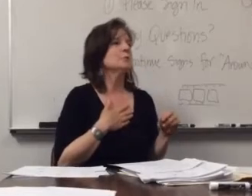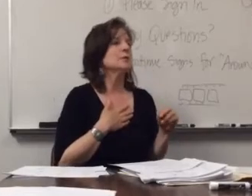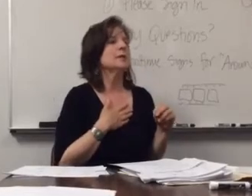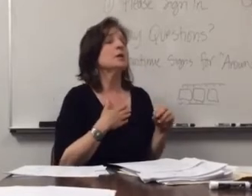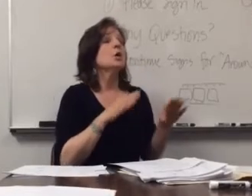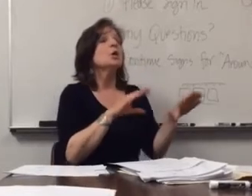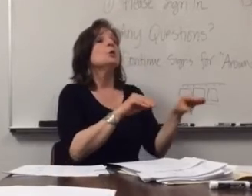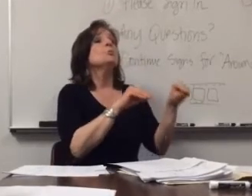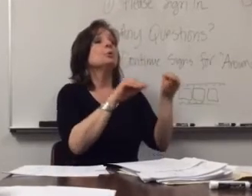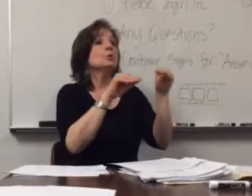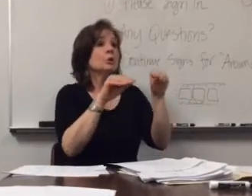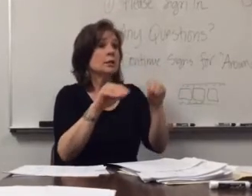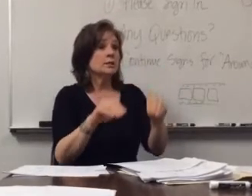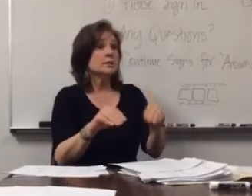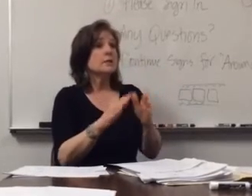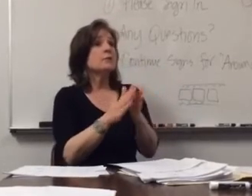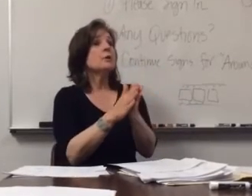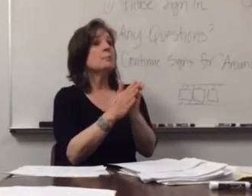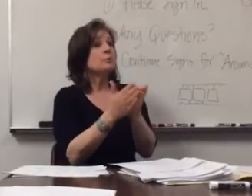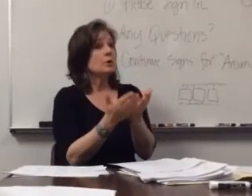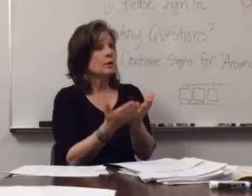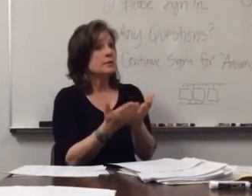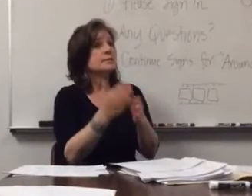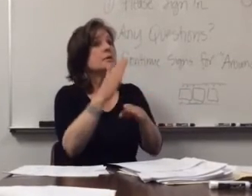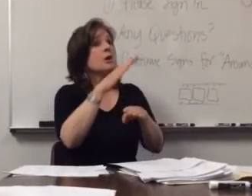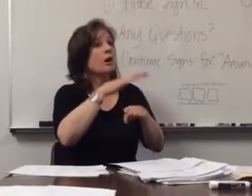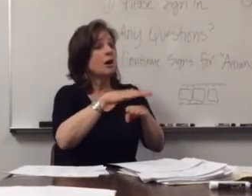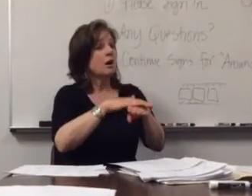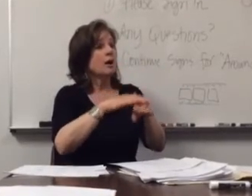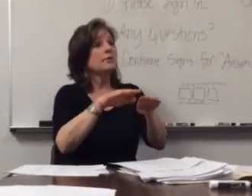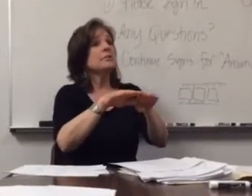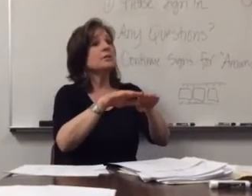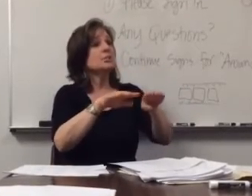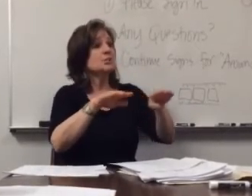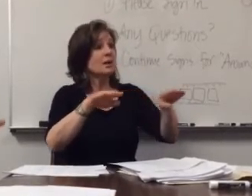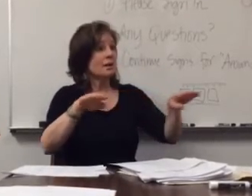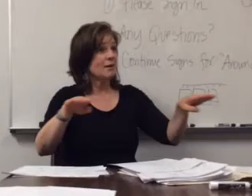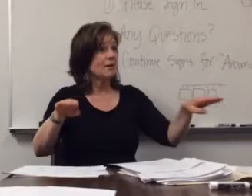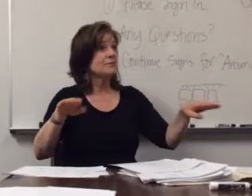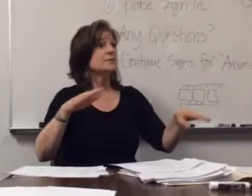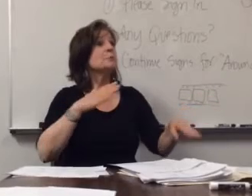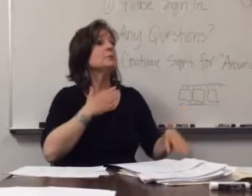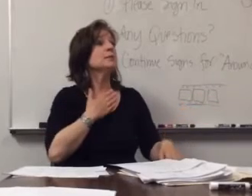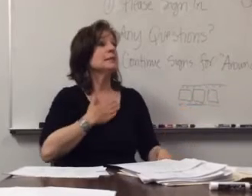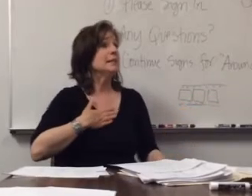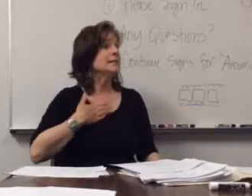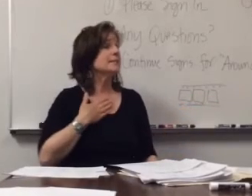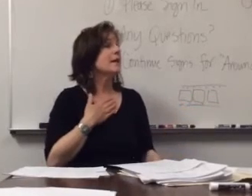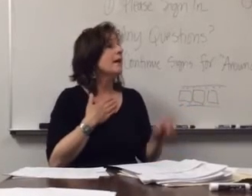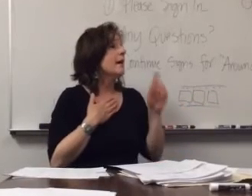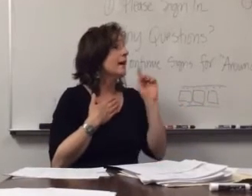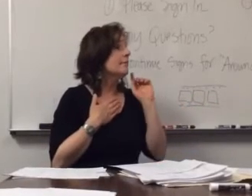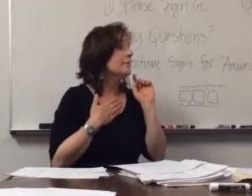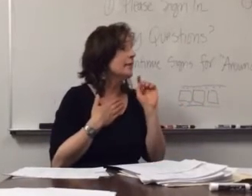smoothly. Put the books on the shelves, please. And